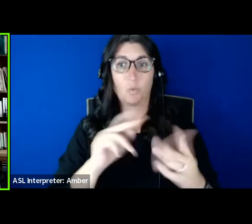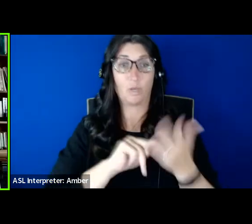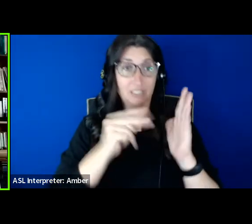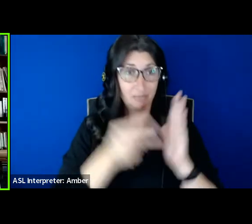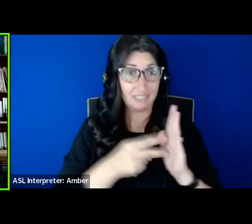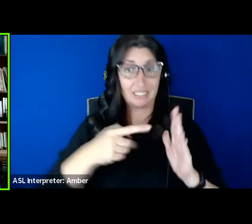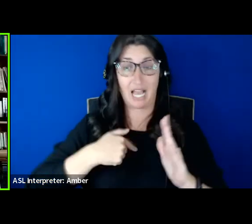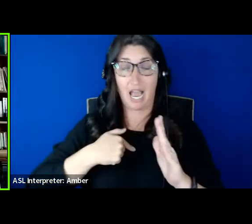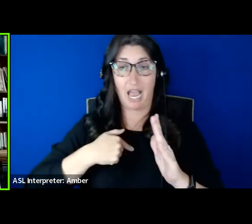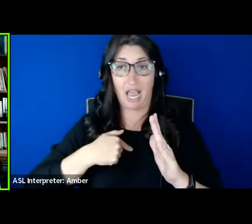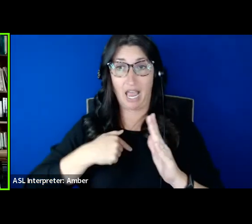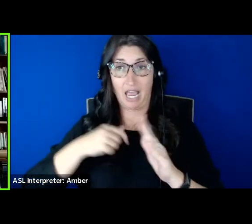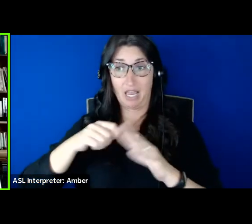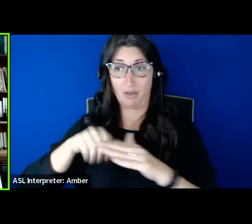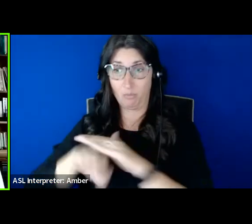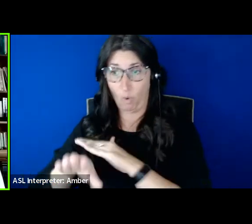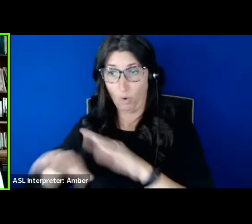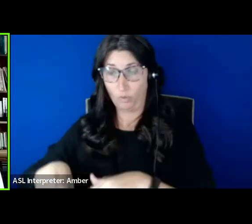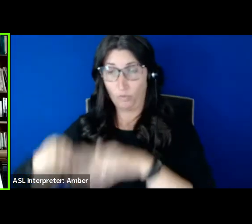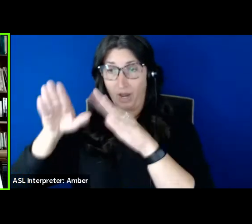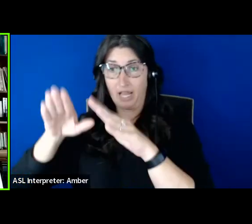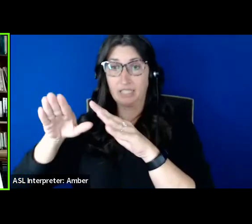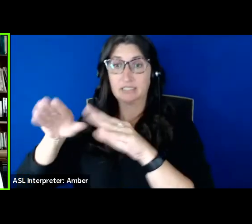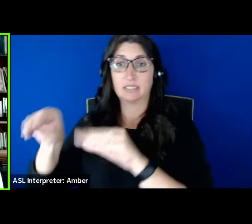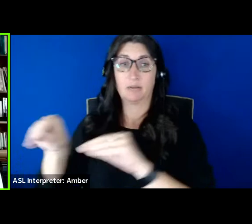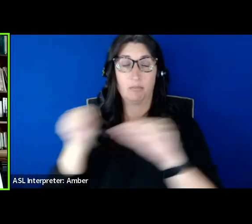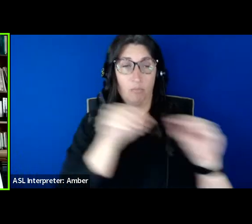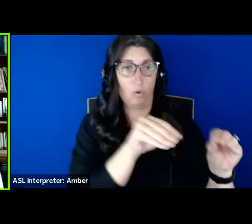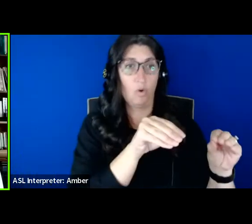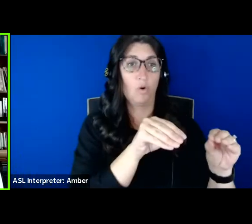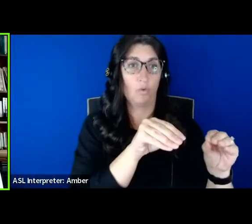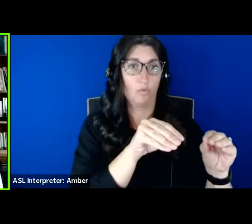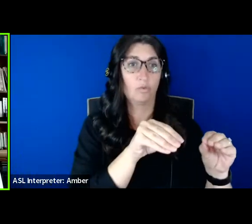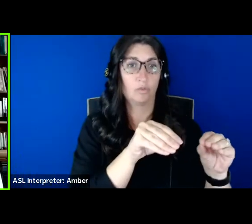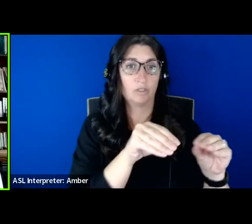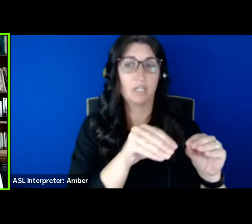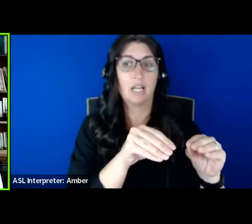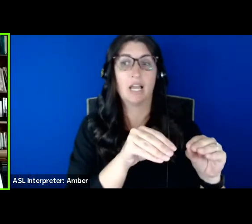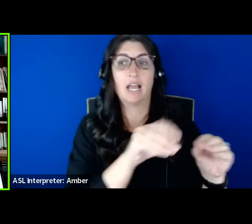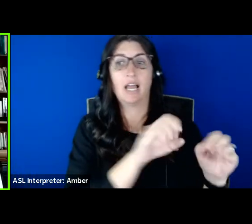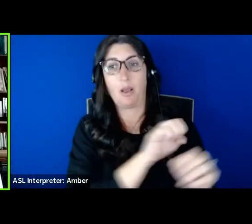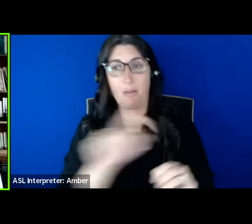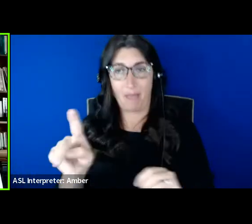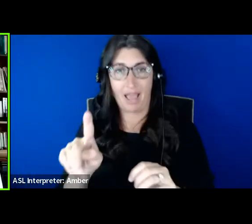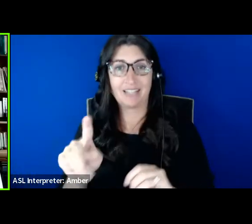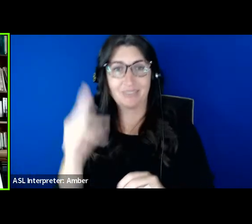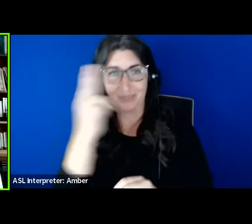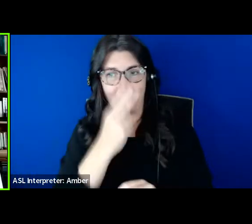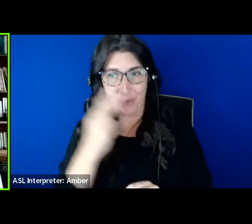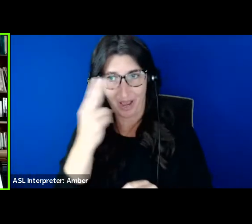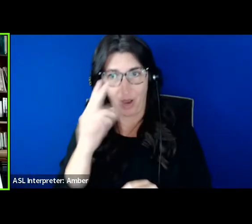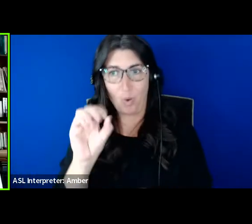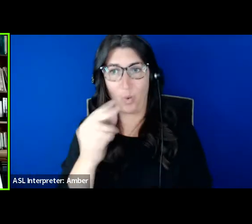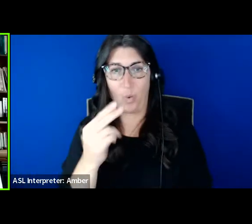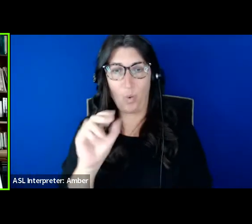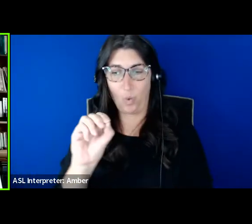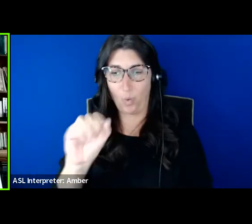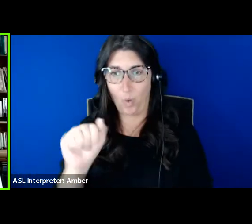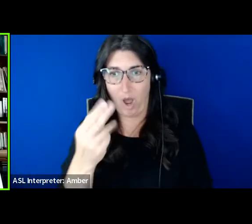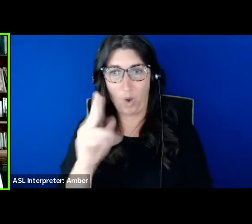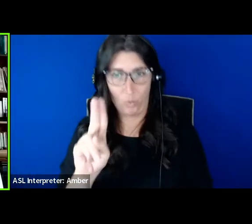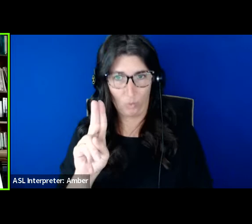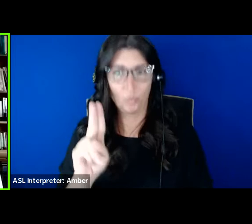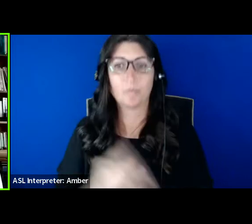Oahu, Hawaii. And I wanted to share a little bit about where I'm at. I'm going to go share a map here of